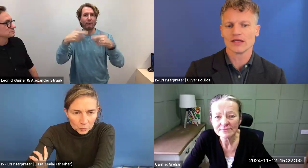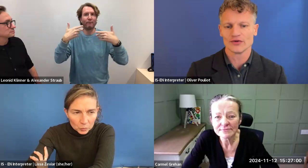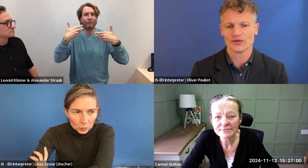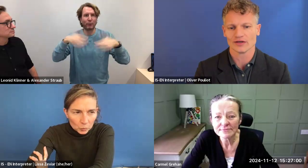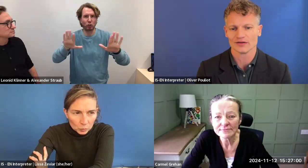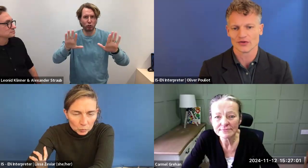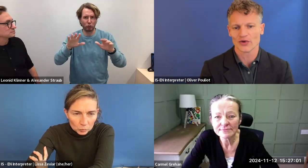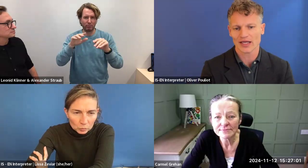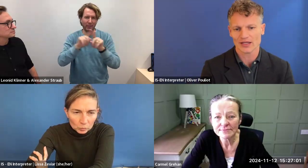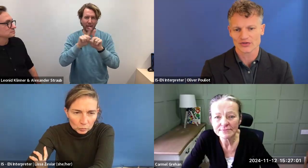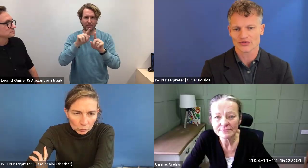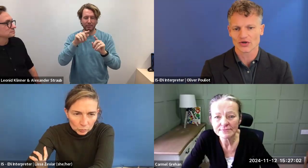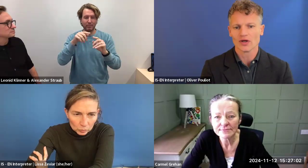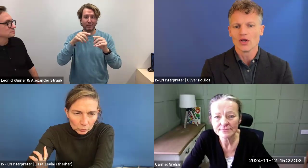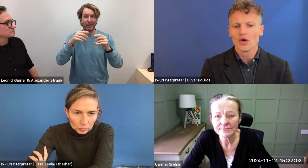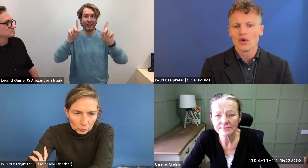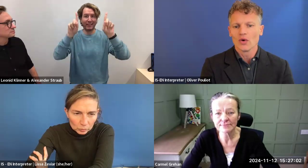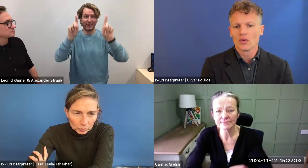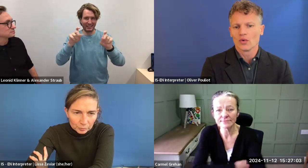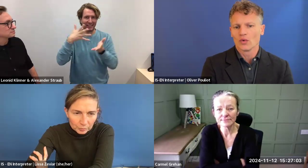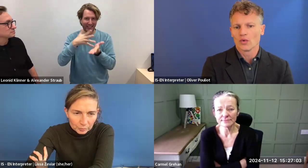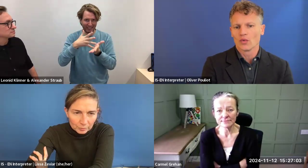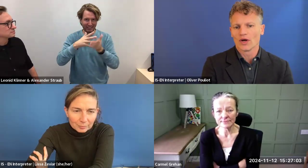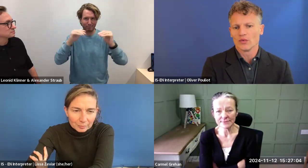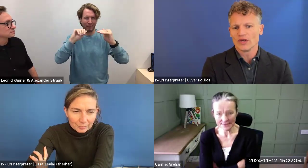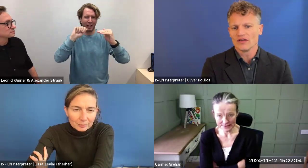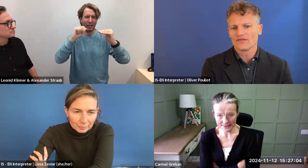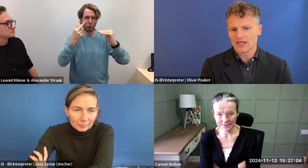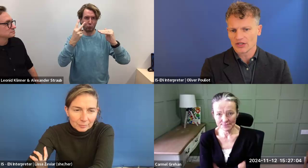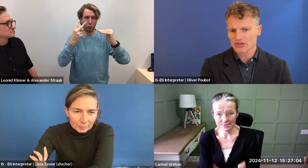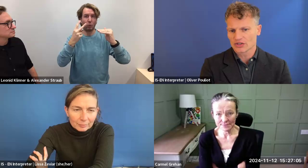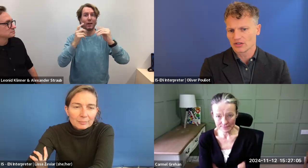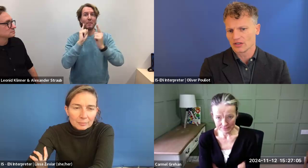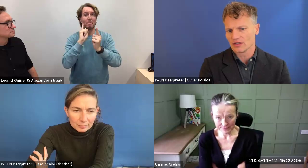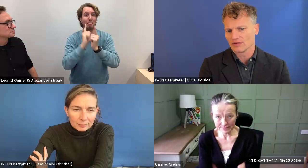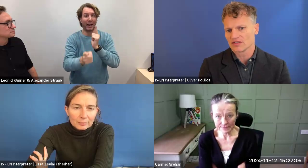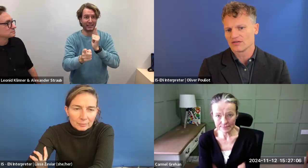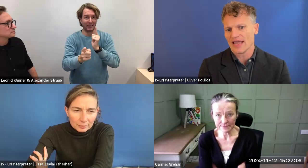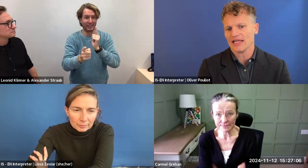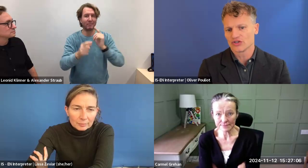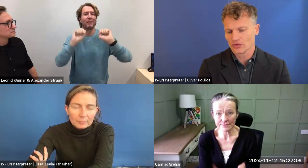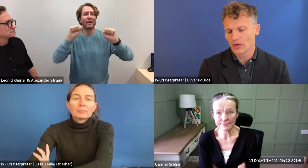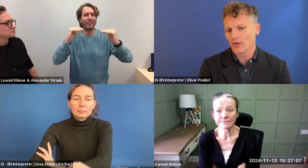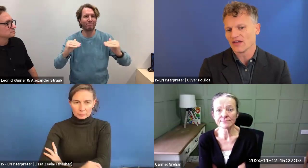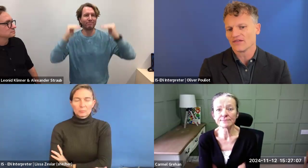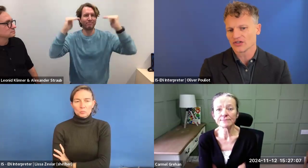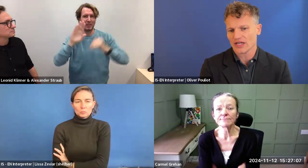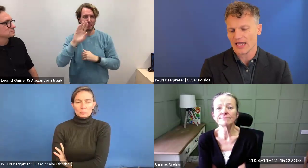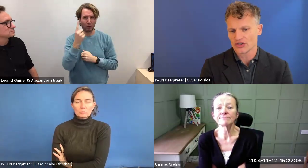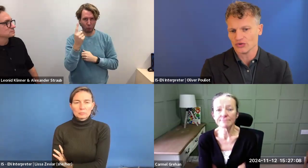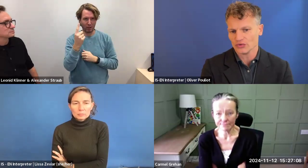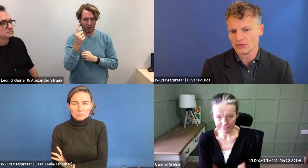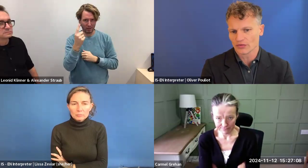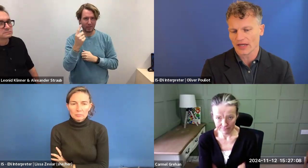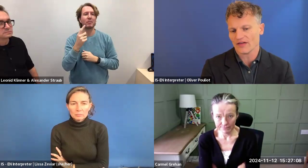I'll try to give you the quick answer. So when we finished the A2, when they finish